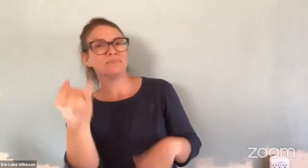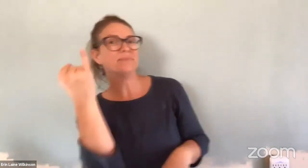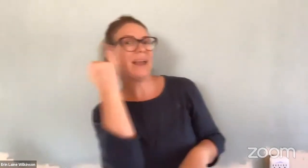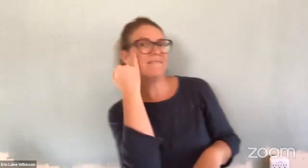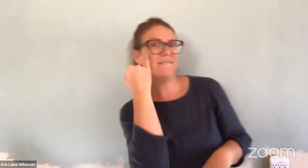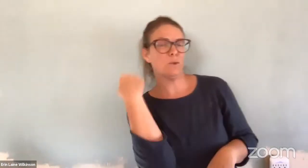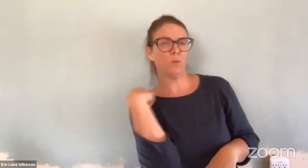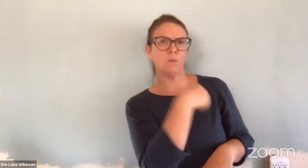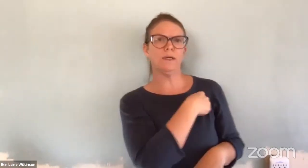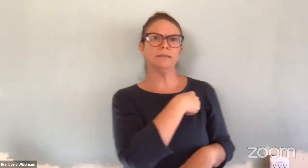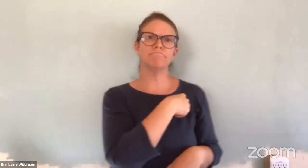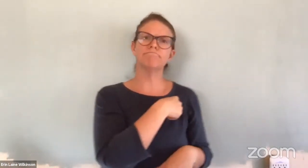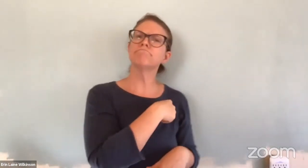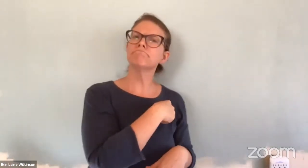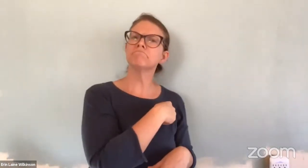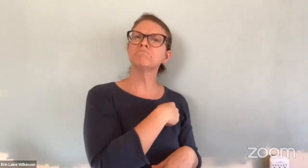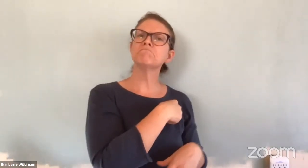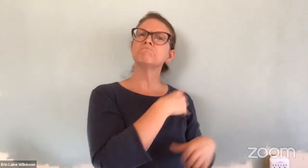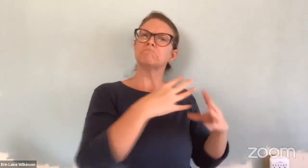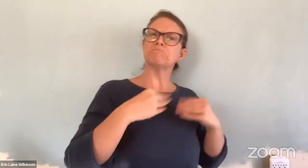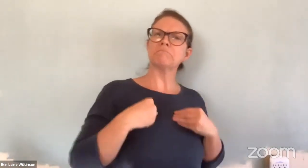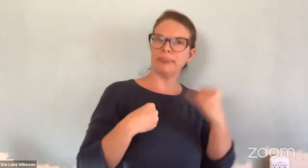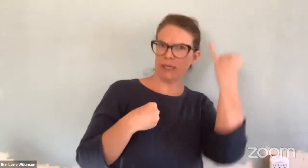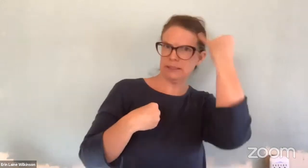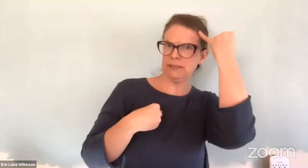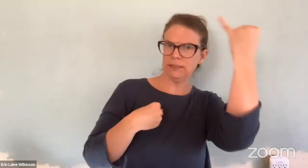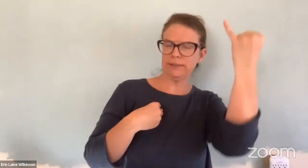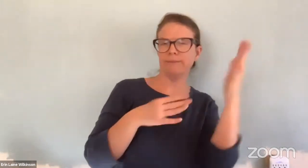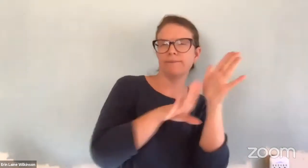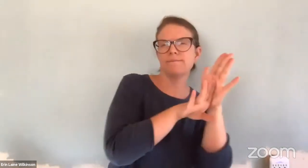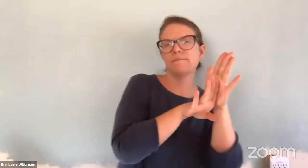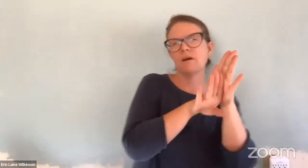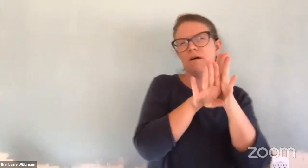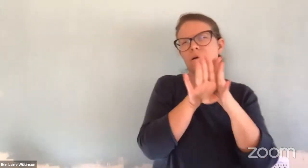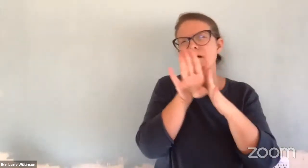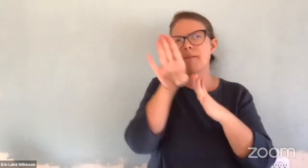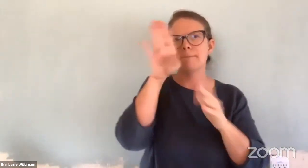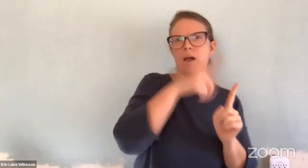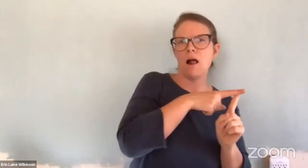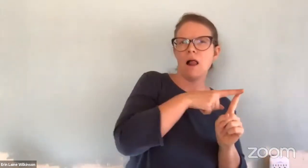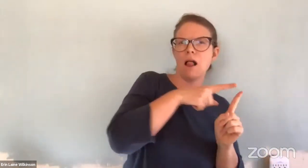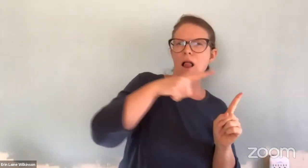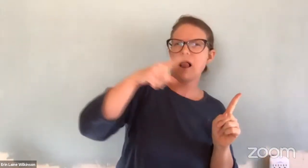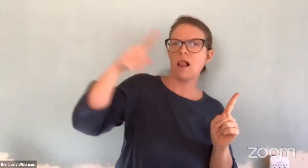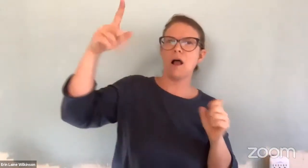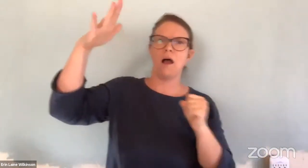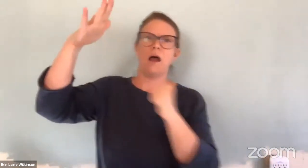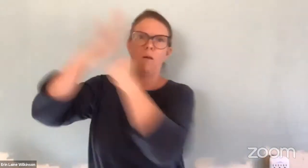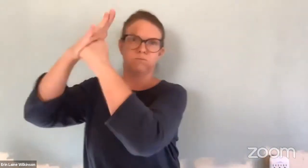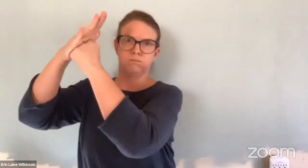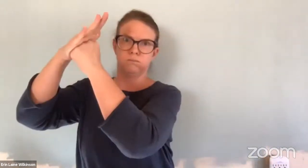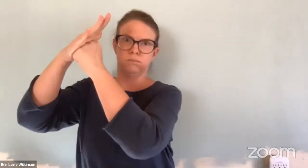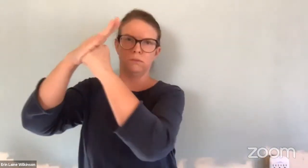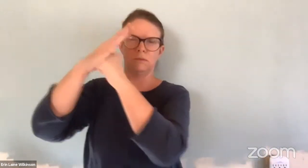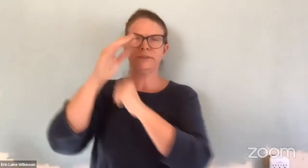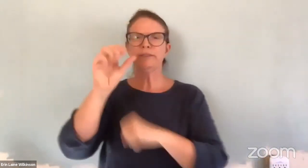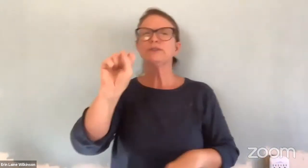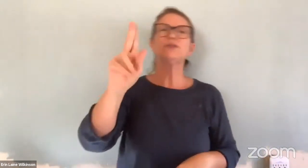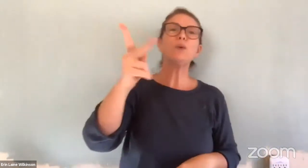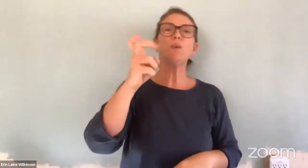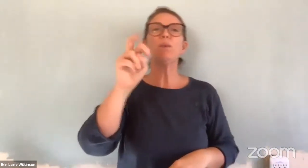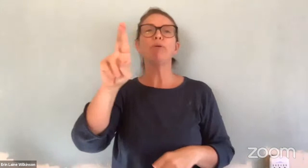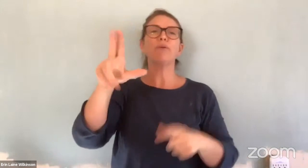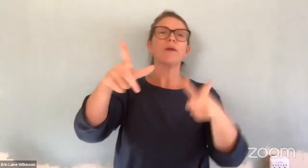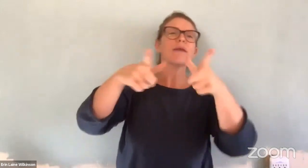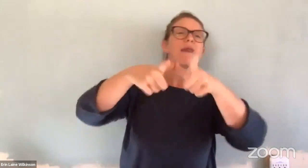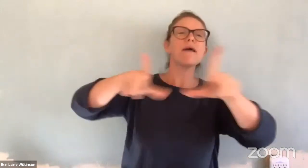I'd like to, if we think about this and the idea that perhaps we accept this idea that there's this developmental